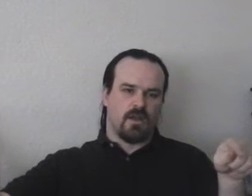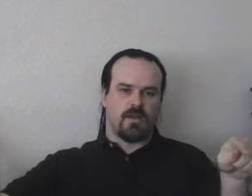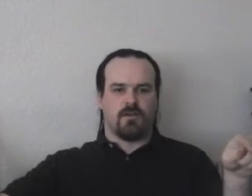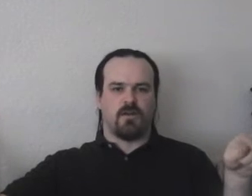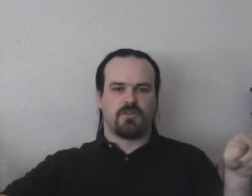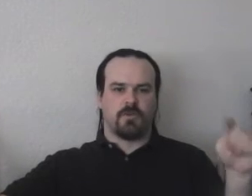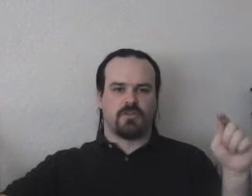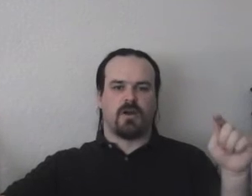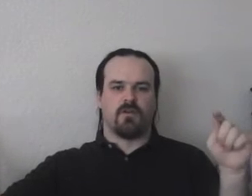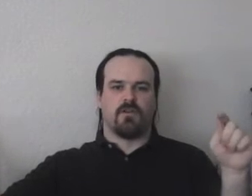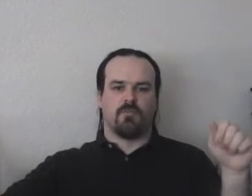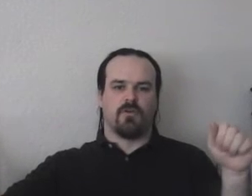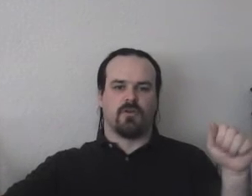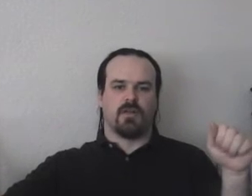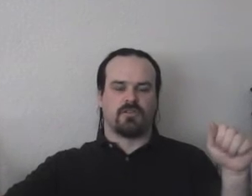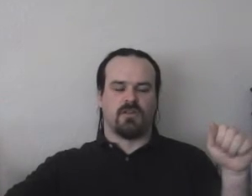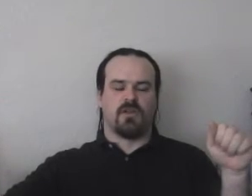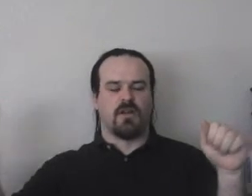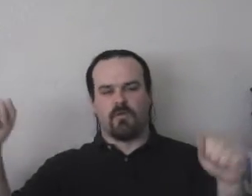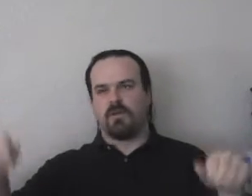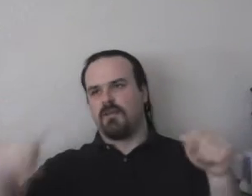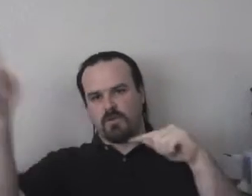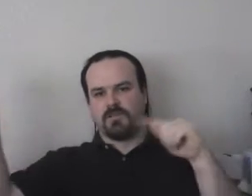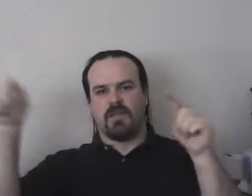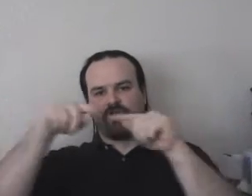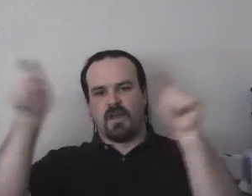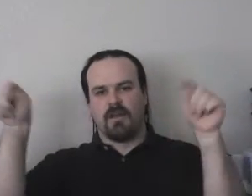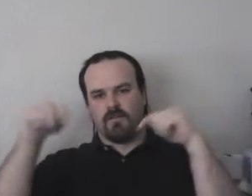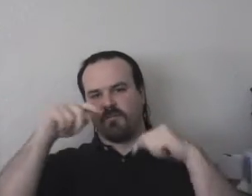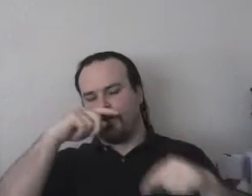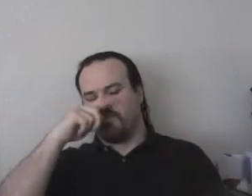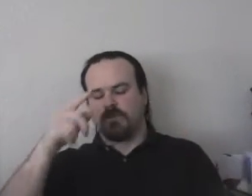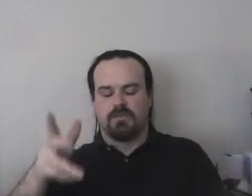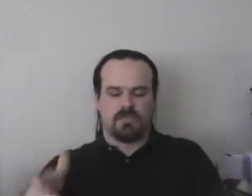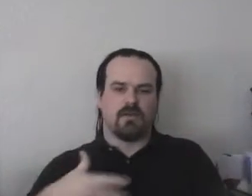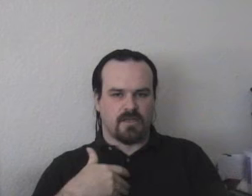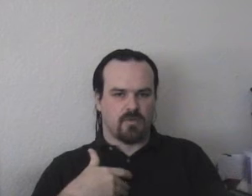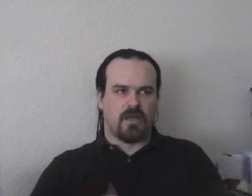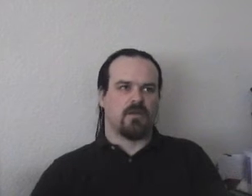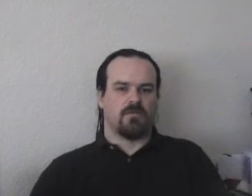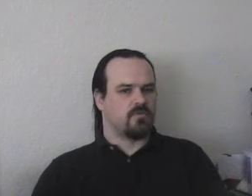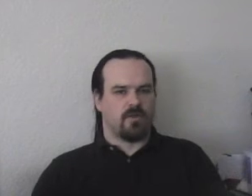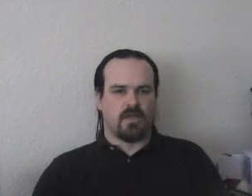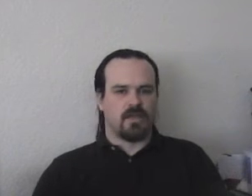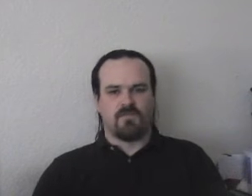and switch and router that your computer connects to the internet with, as well as the intranet of the business itself. That's what I do. It's really not that